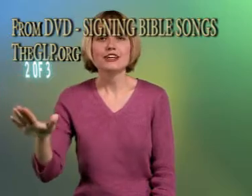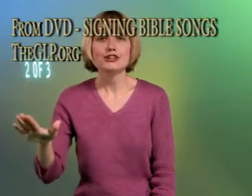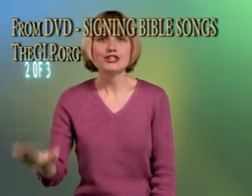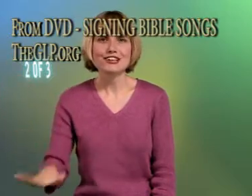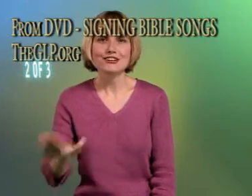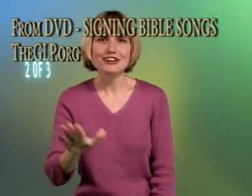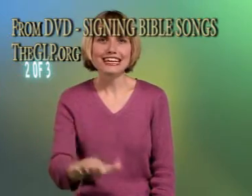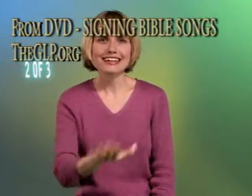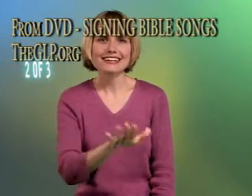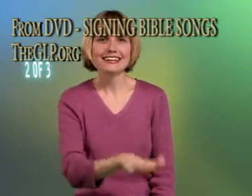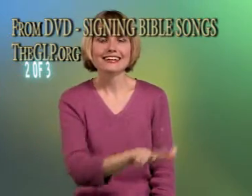children,